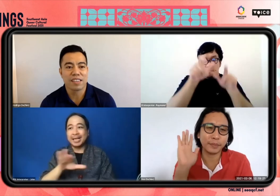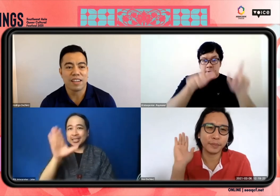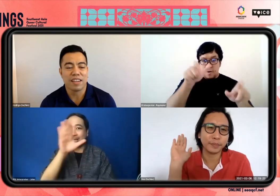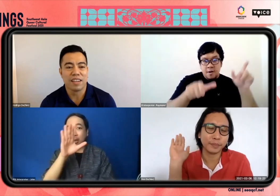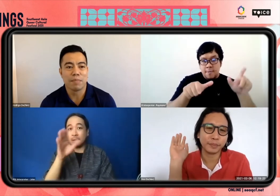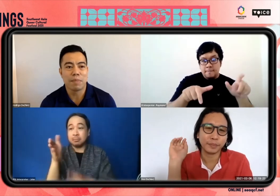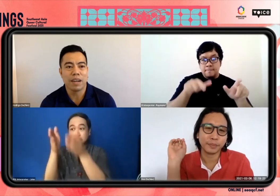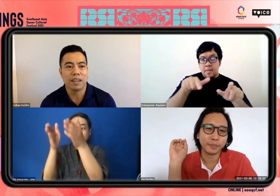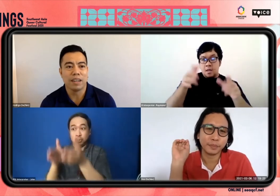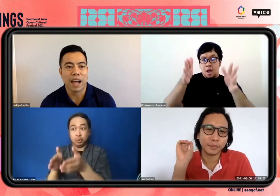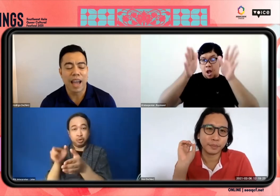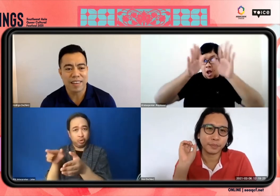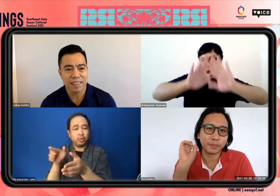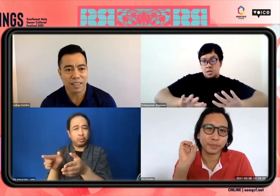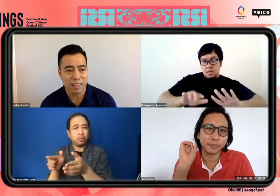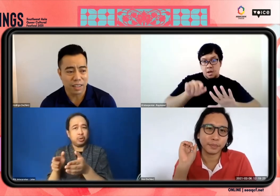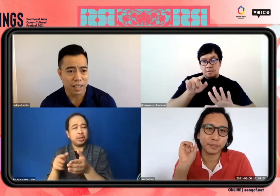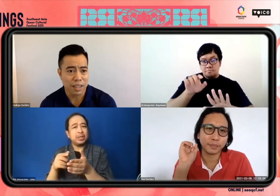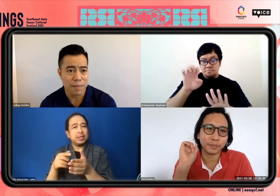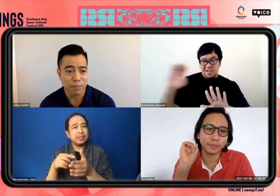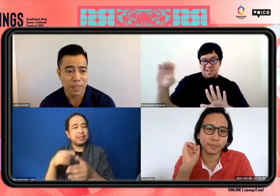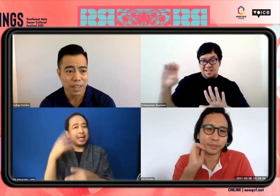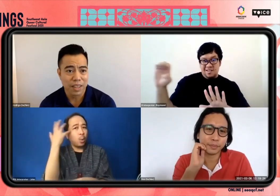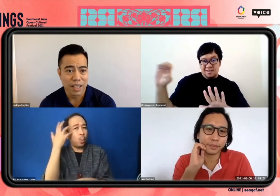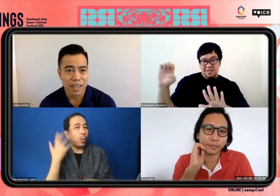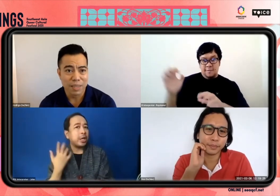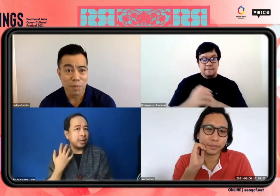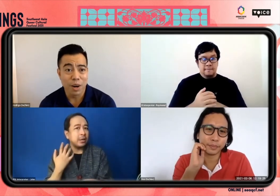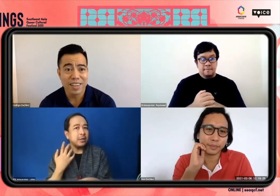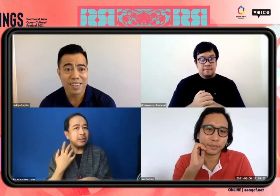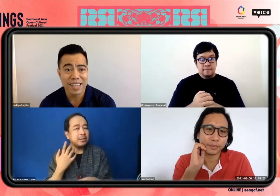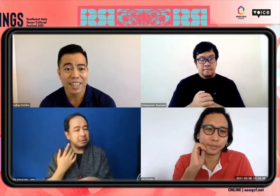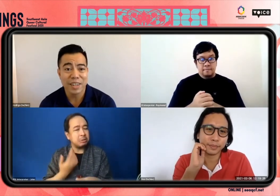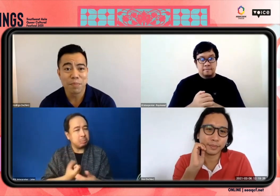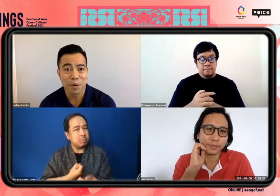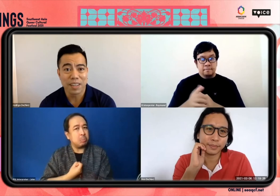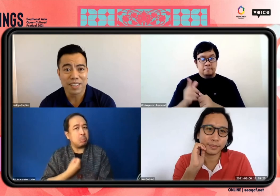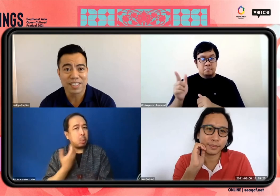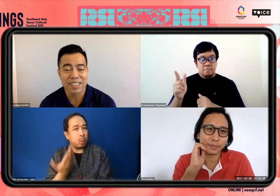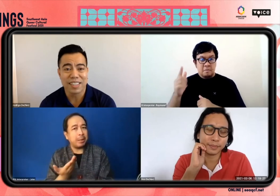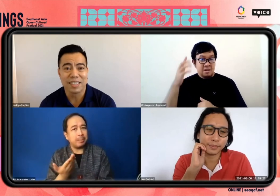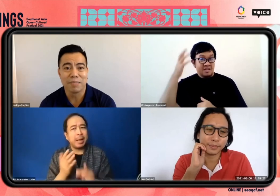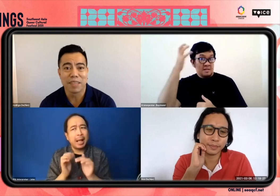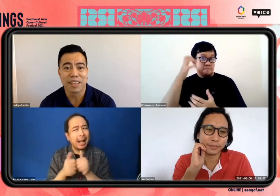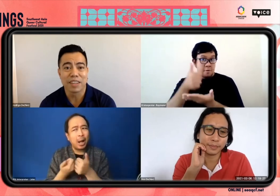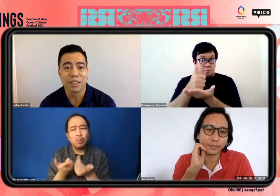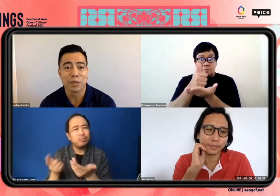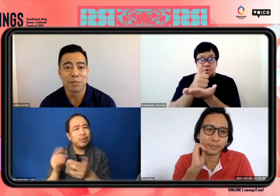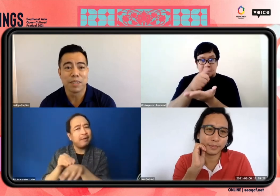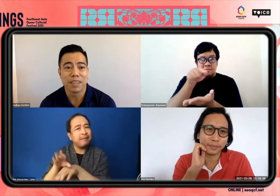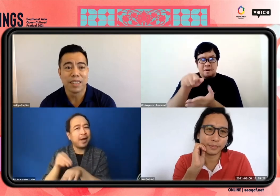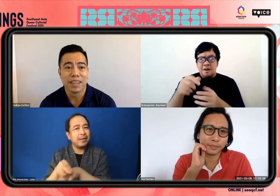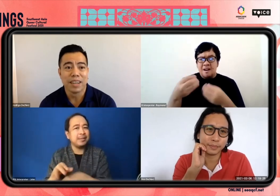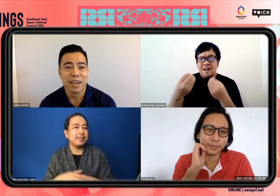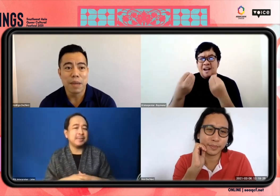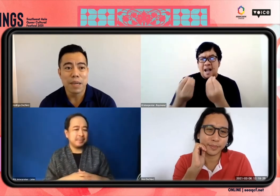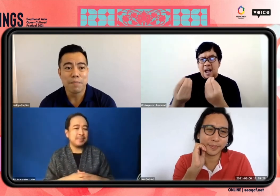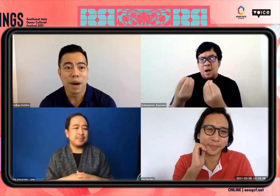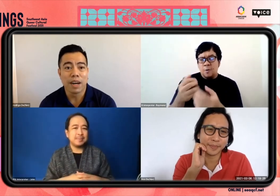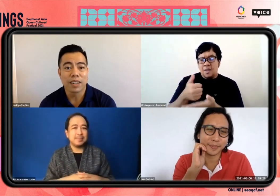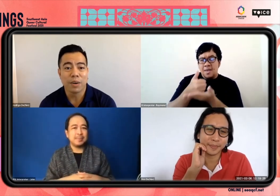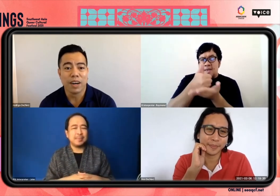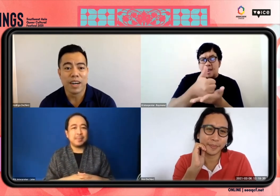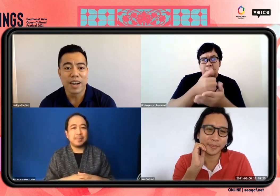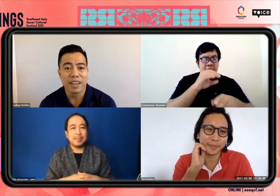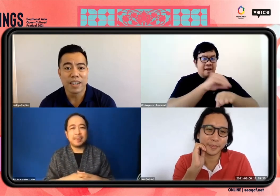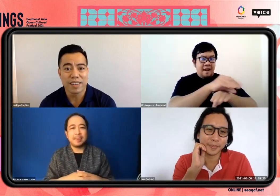advice? Maybe I'll ask the more senior poets in the group. Maybe